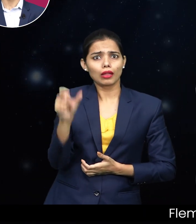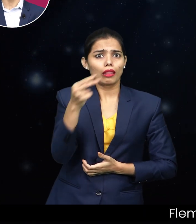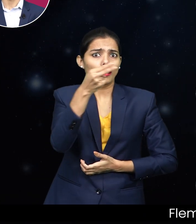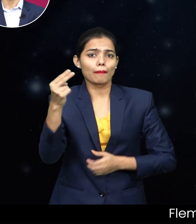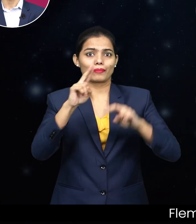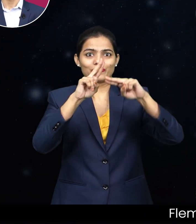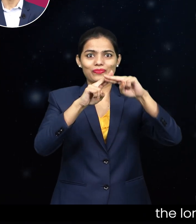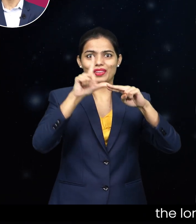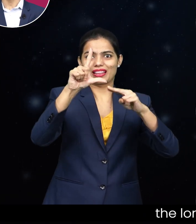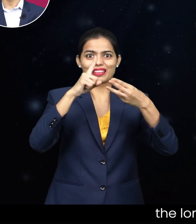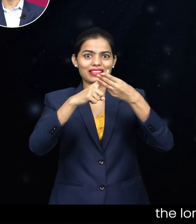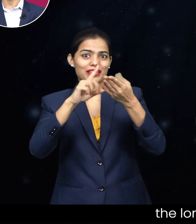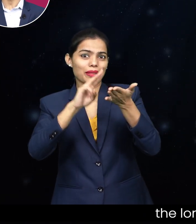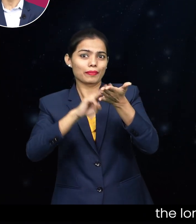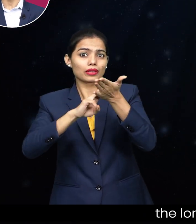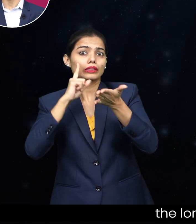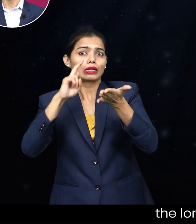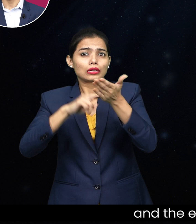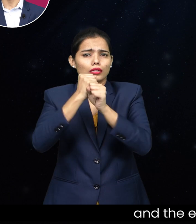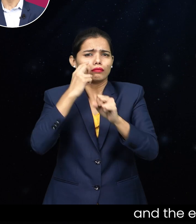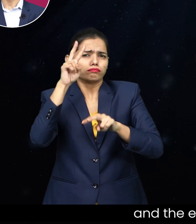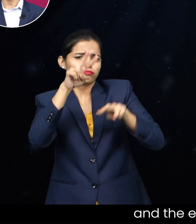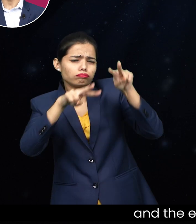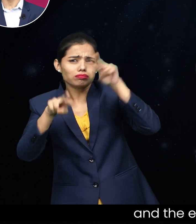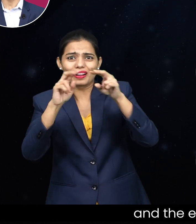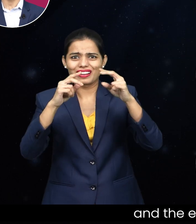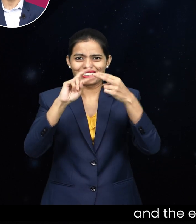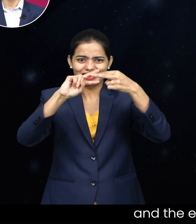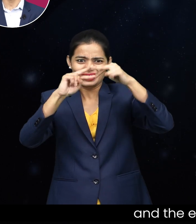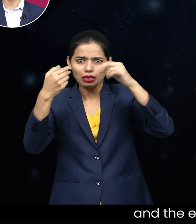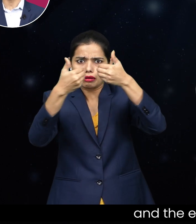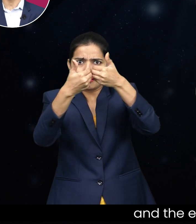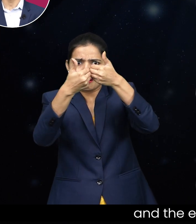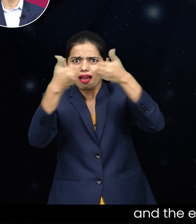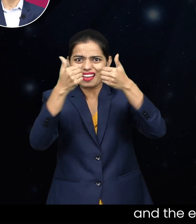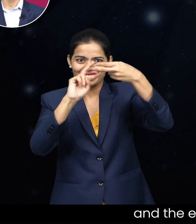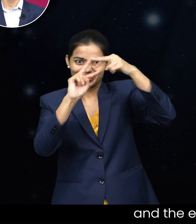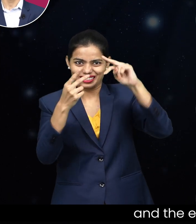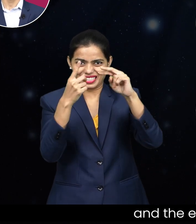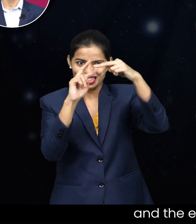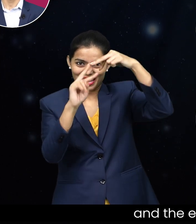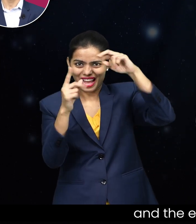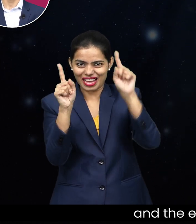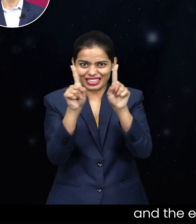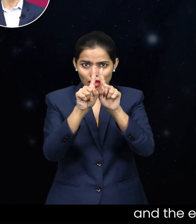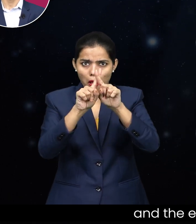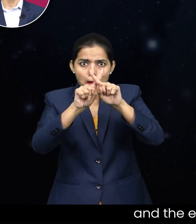Fleming observed the longitudinal splitting and the equal division of these